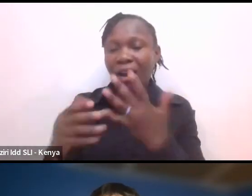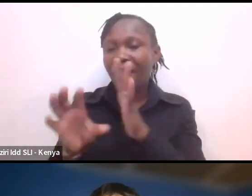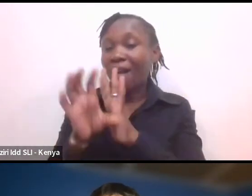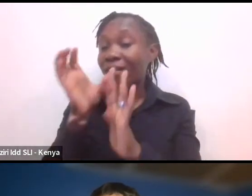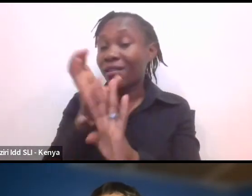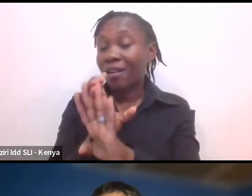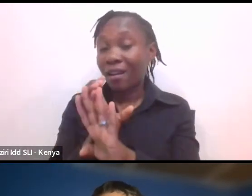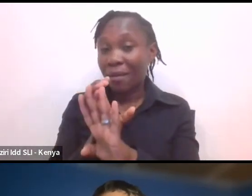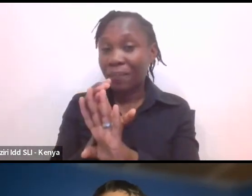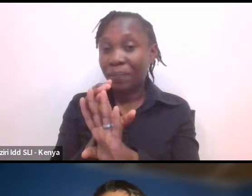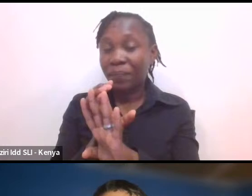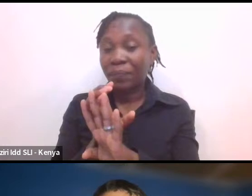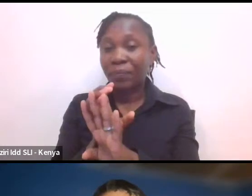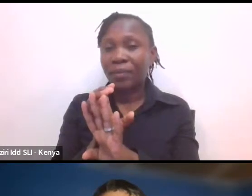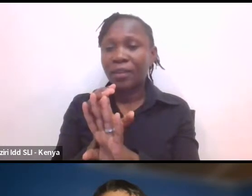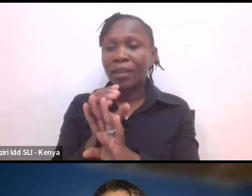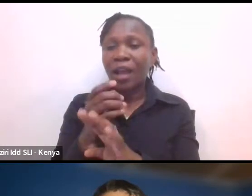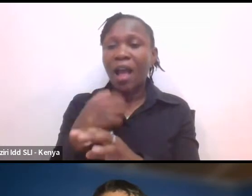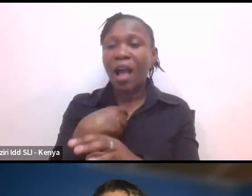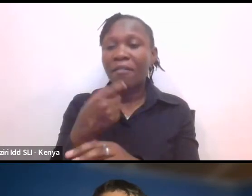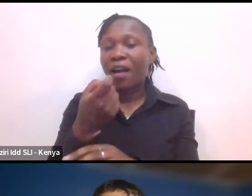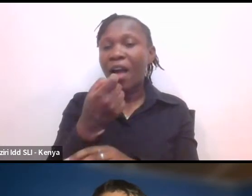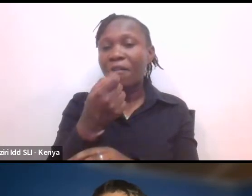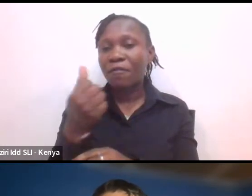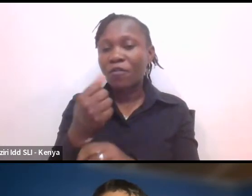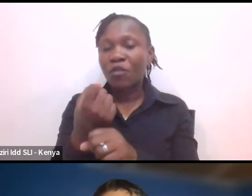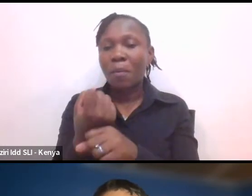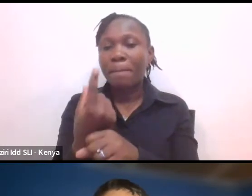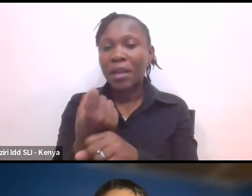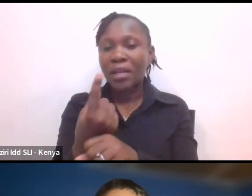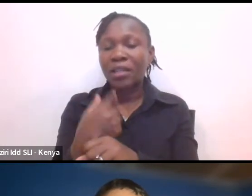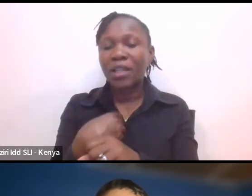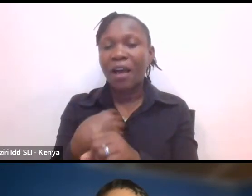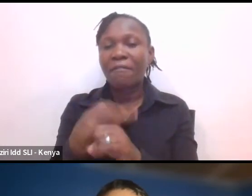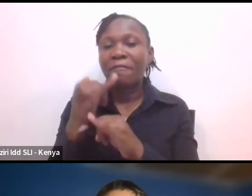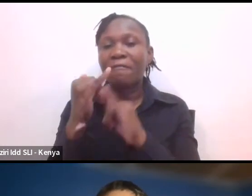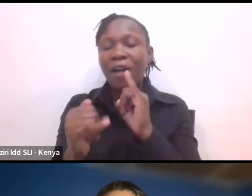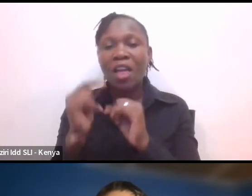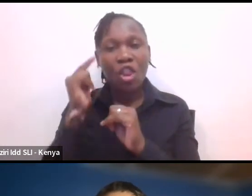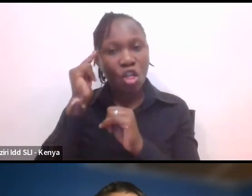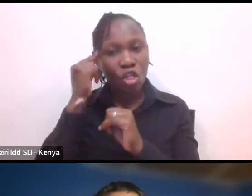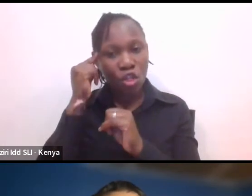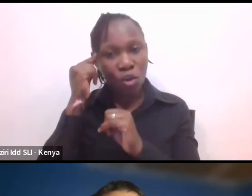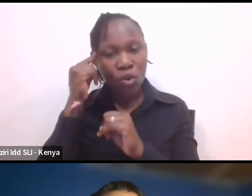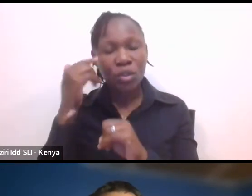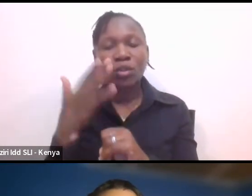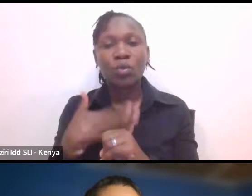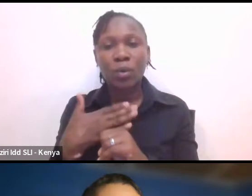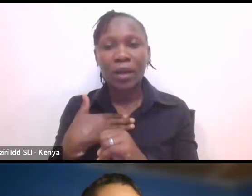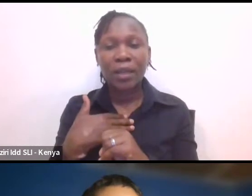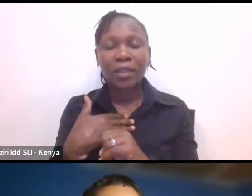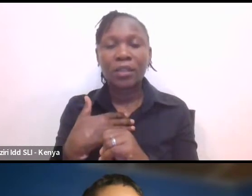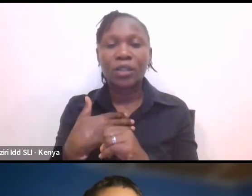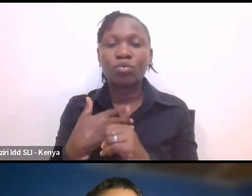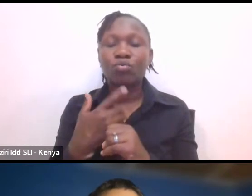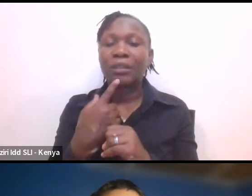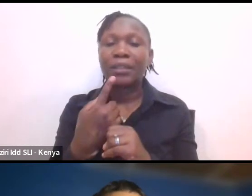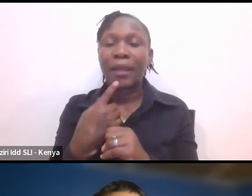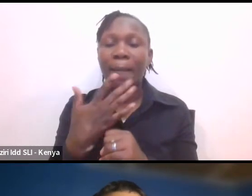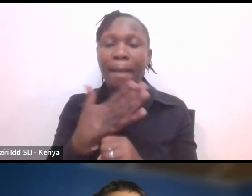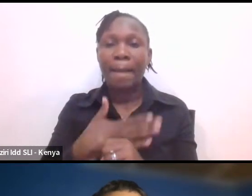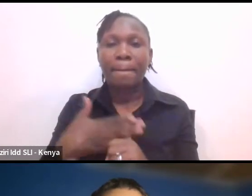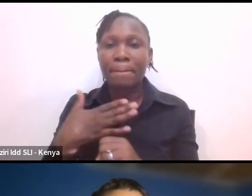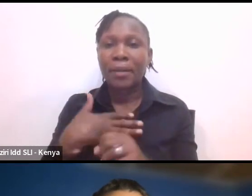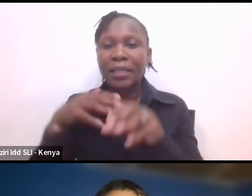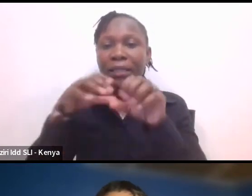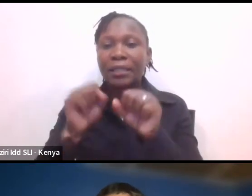are still just a couple minutes. If either one of you have any final thoughts that you would like to express, please take the opportunity